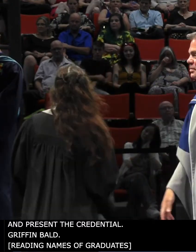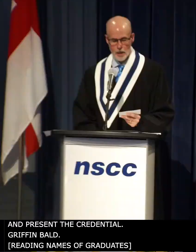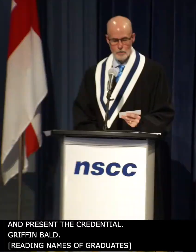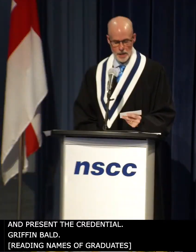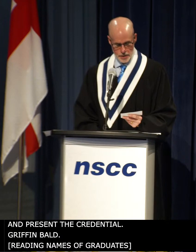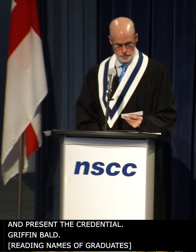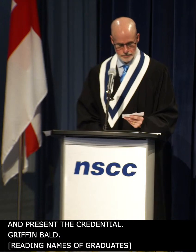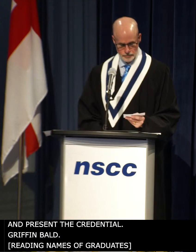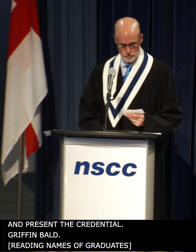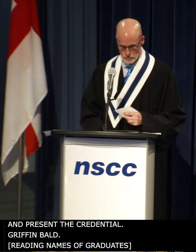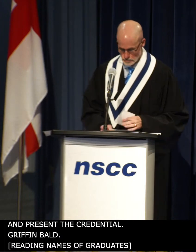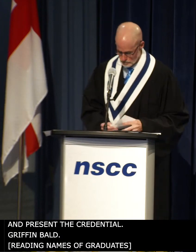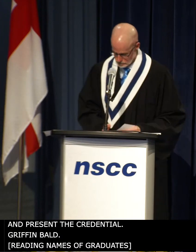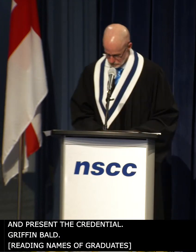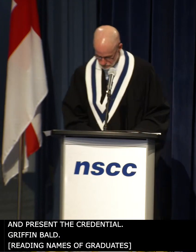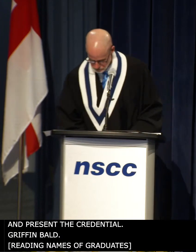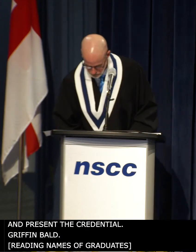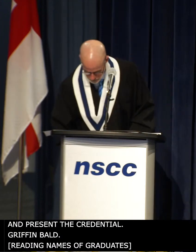Dylan Budden.